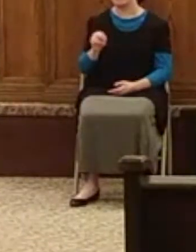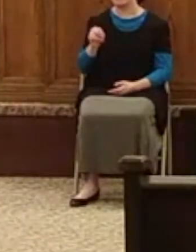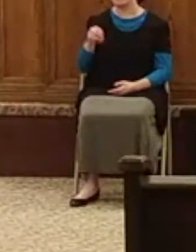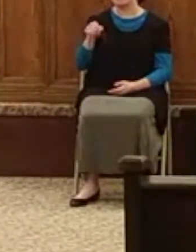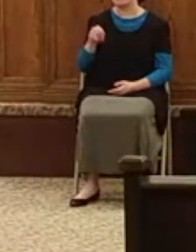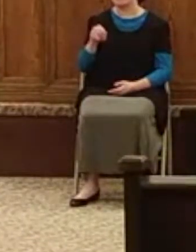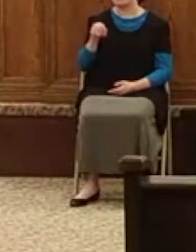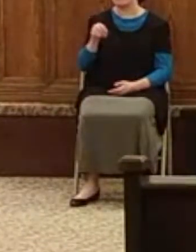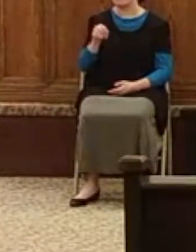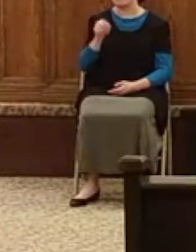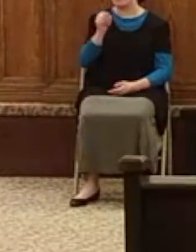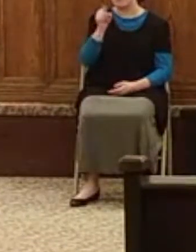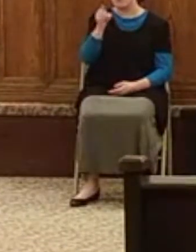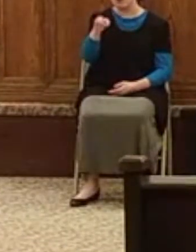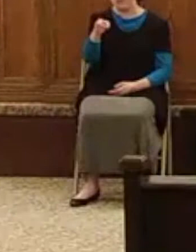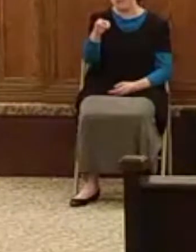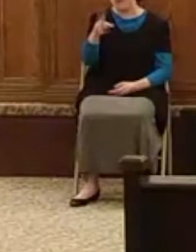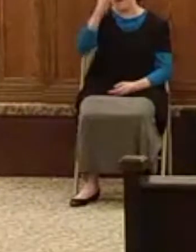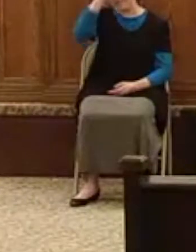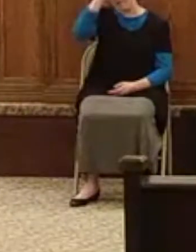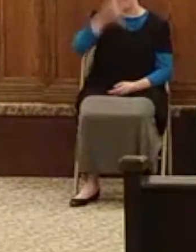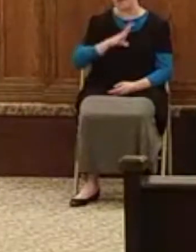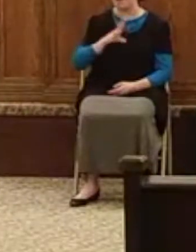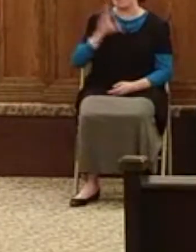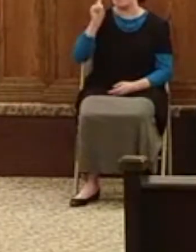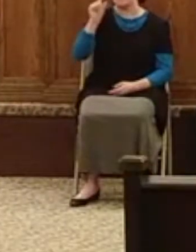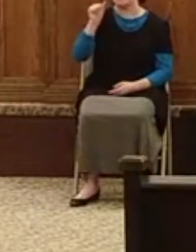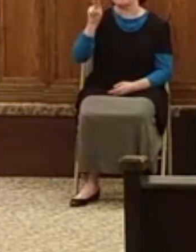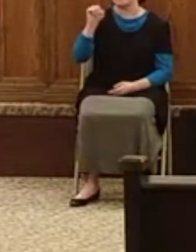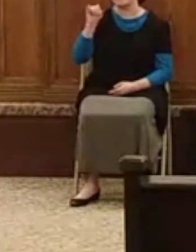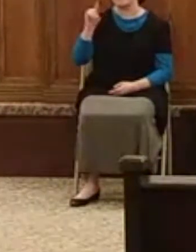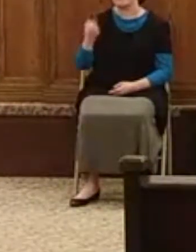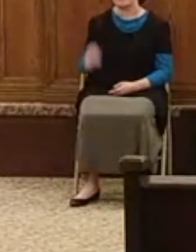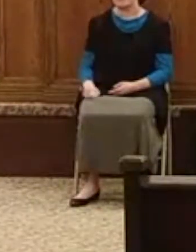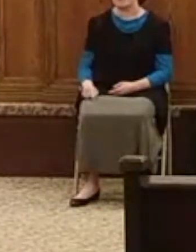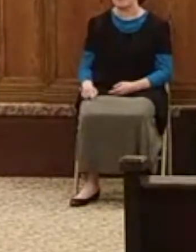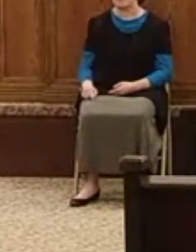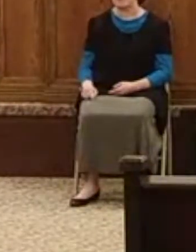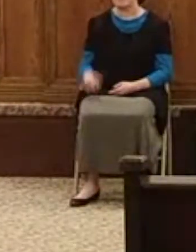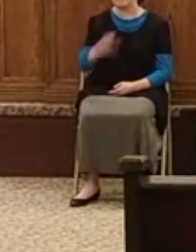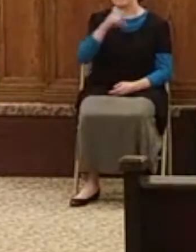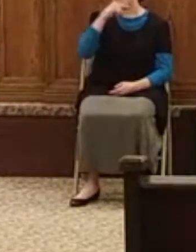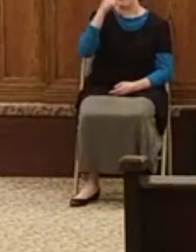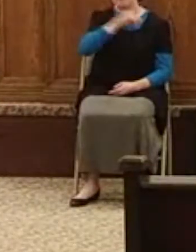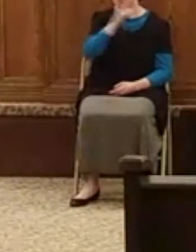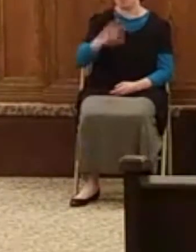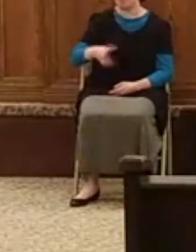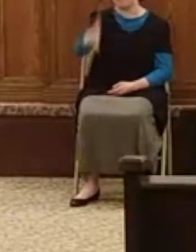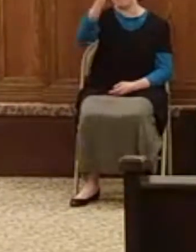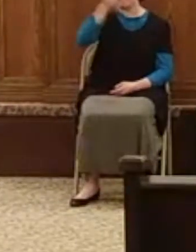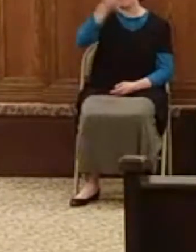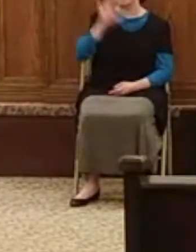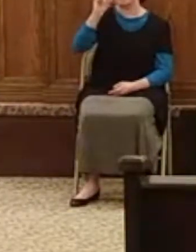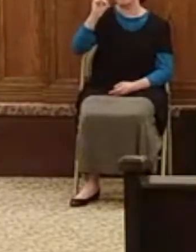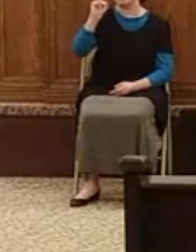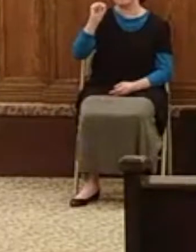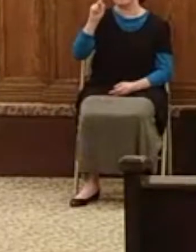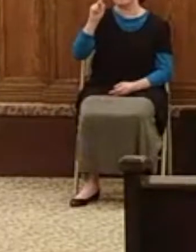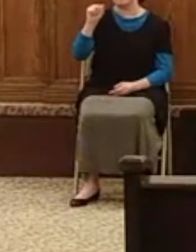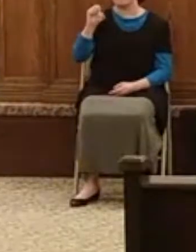And Nathan said to David, thou art the man. Thou art the man. Yes, sir. Right. Thus saith the Lord God of